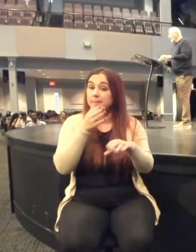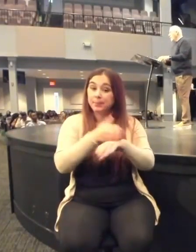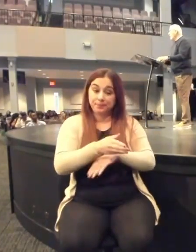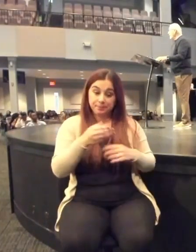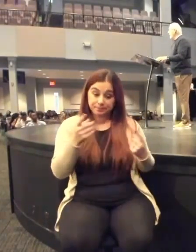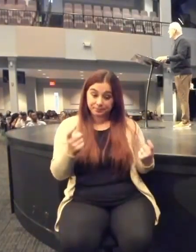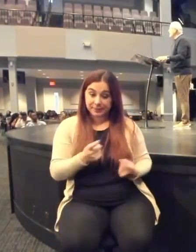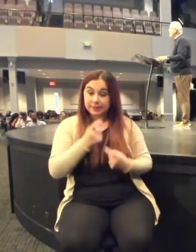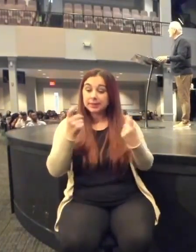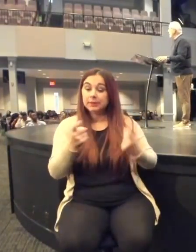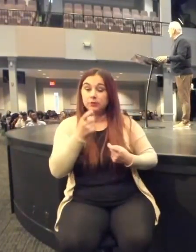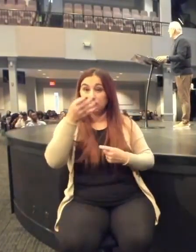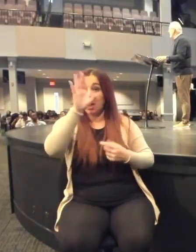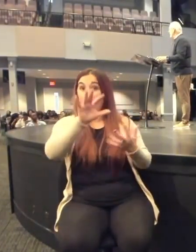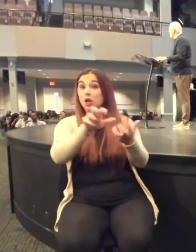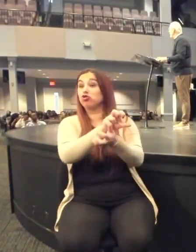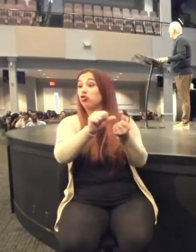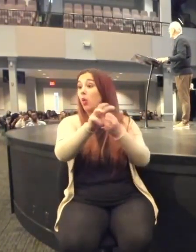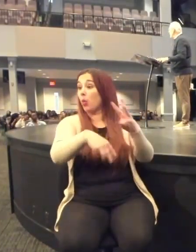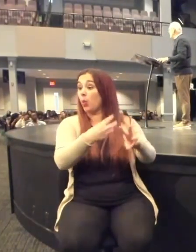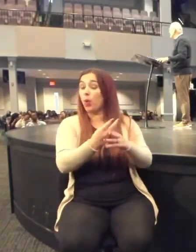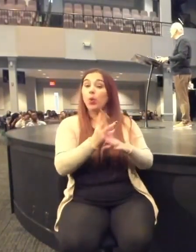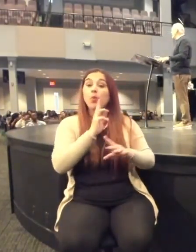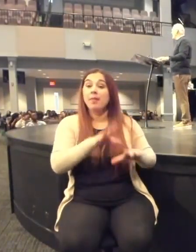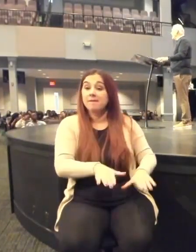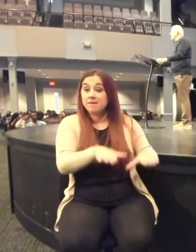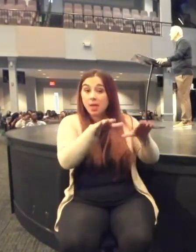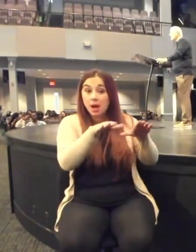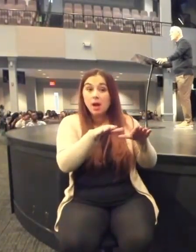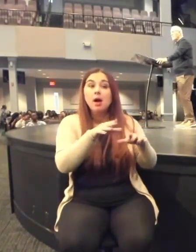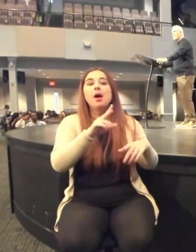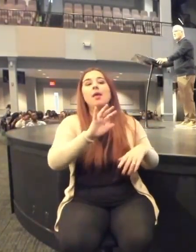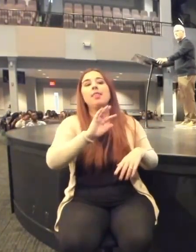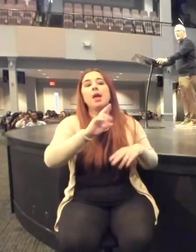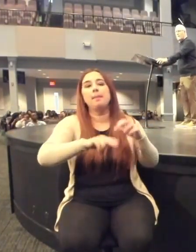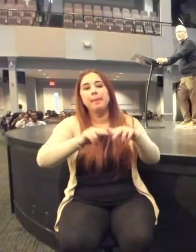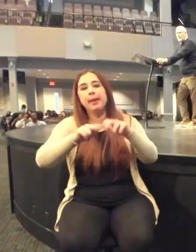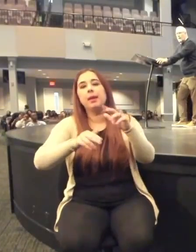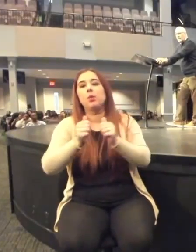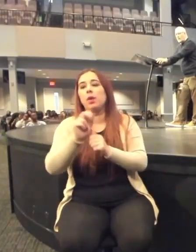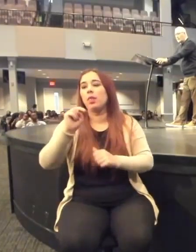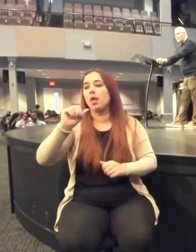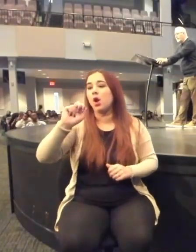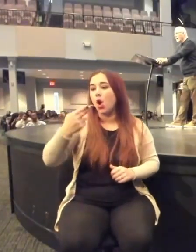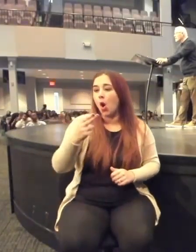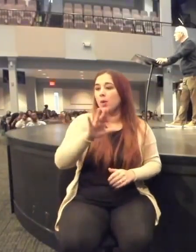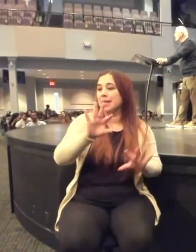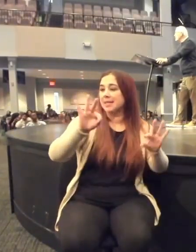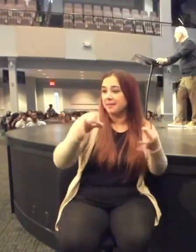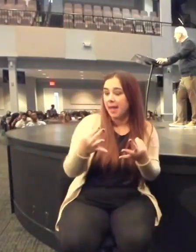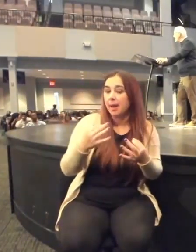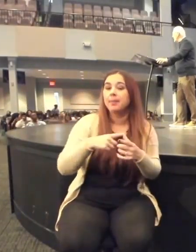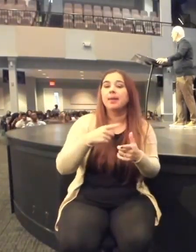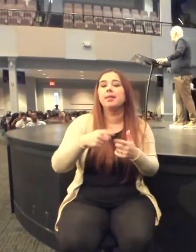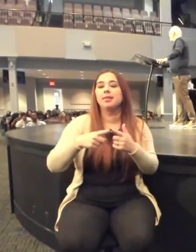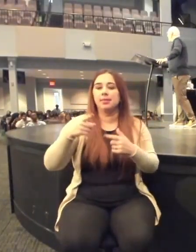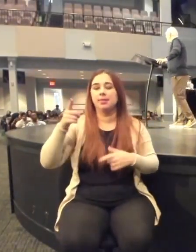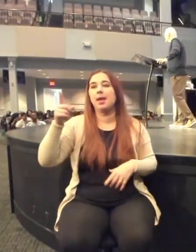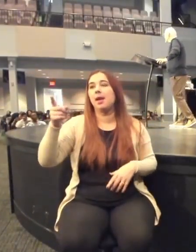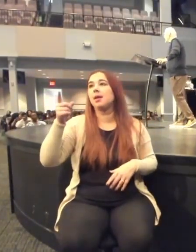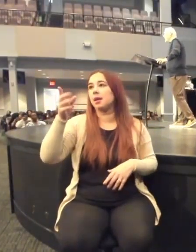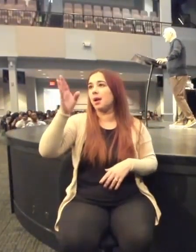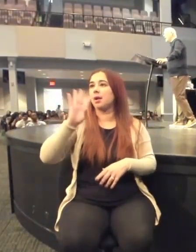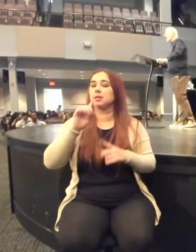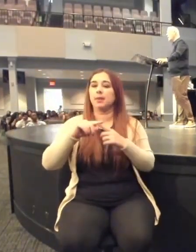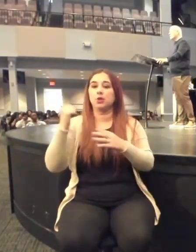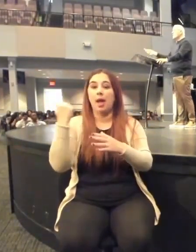sinful time that God destroyed the world through the flood, and of course there's a rebuilding through Noah and his family, and then ultimately God speaks to a man by the name of Abraham